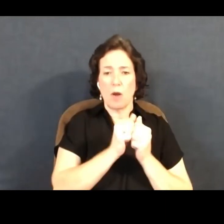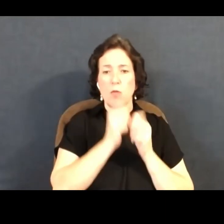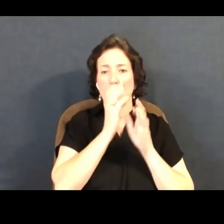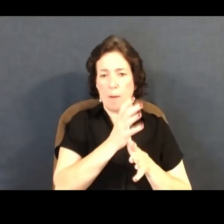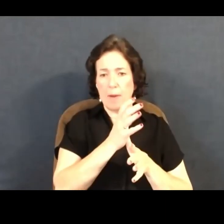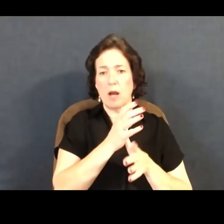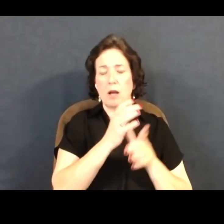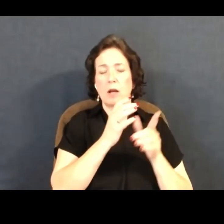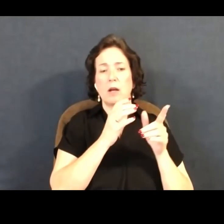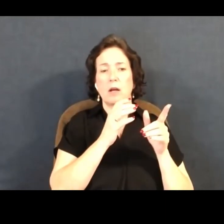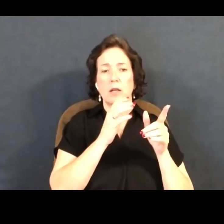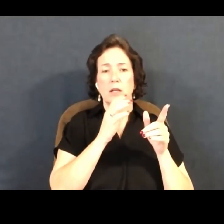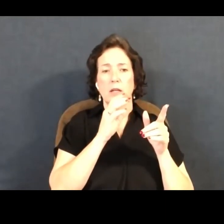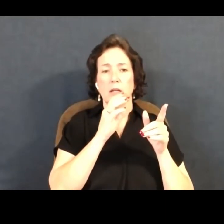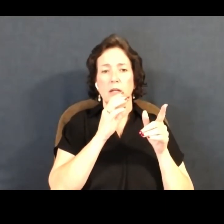Schweitzer and